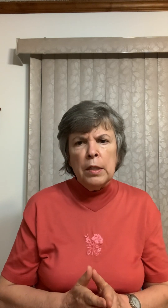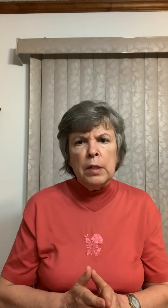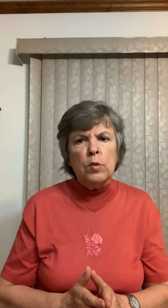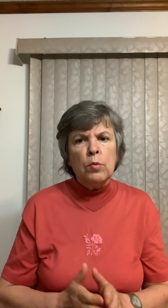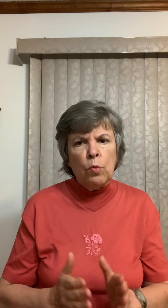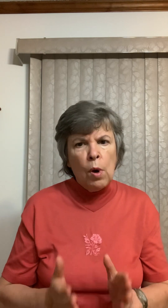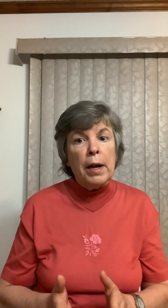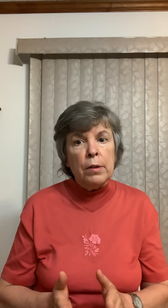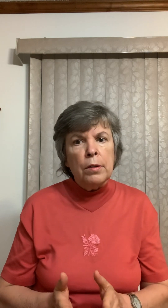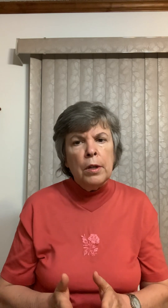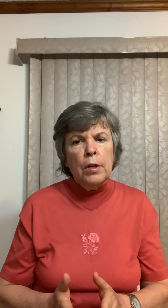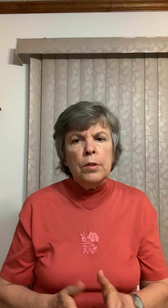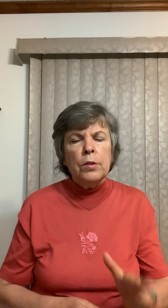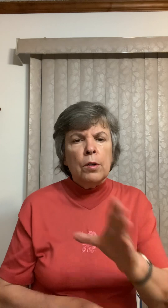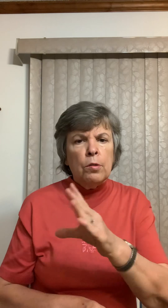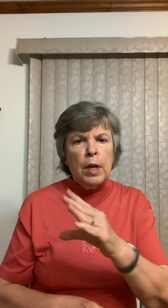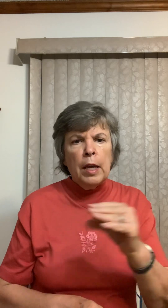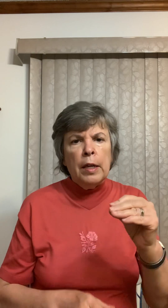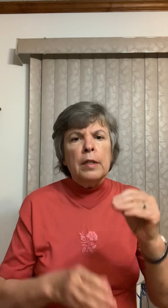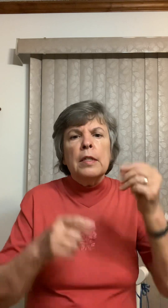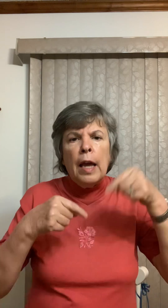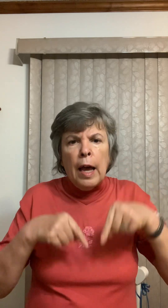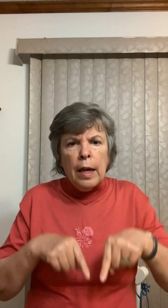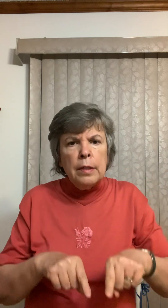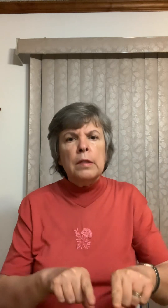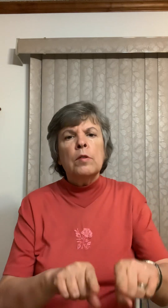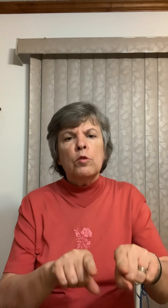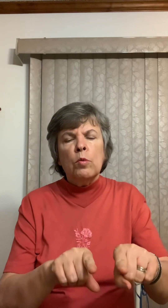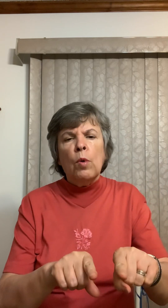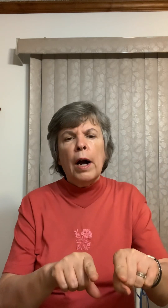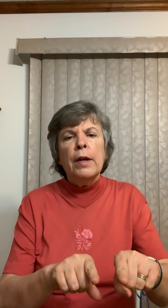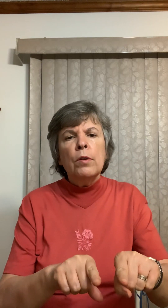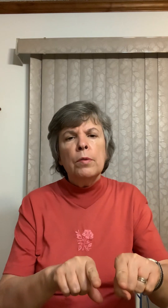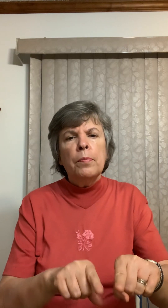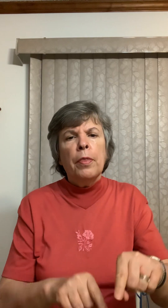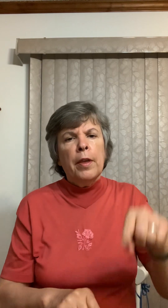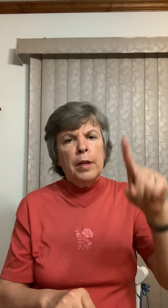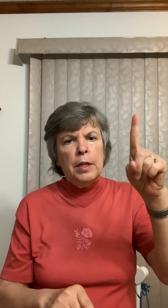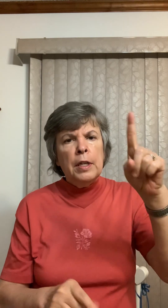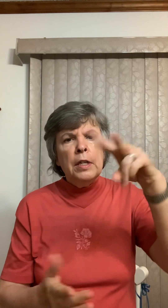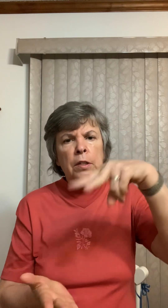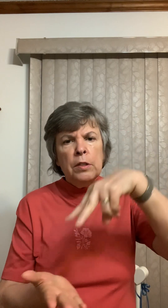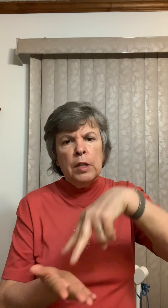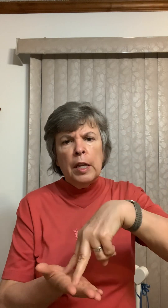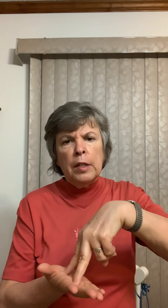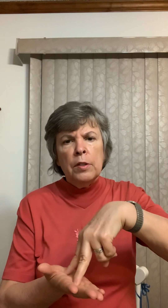it's while. So, and as, or while, he stands.